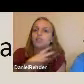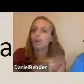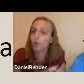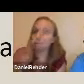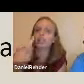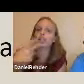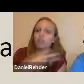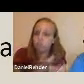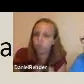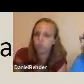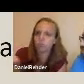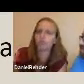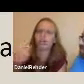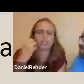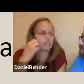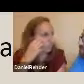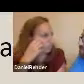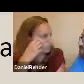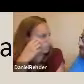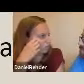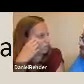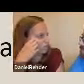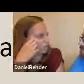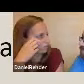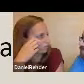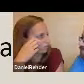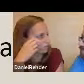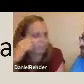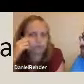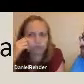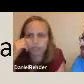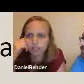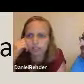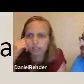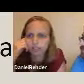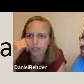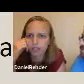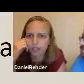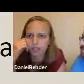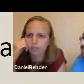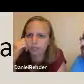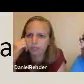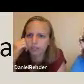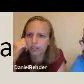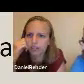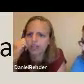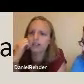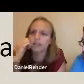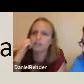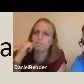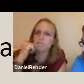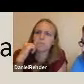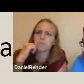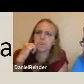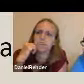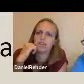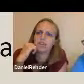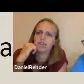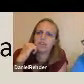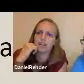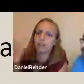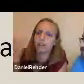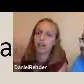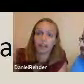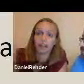then slowly we would learn. I think it took us about 6 weeks till we felt like we weren't really drowning. And